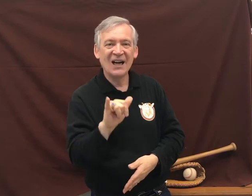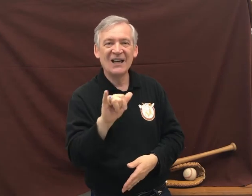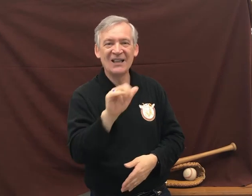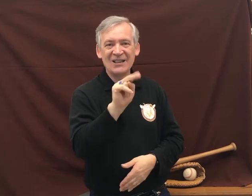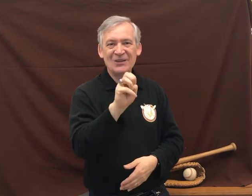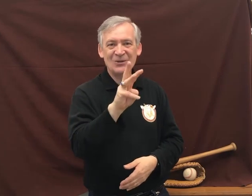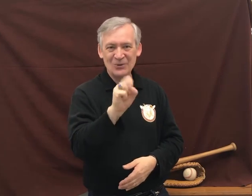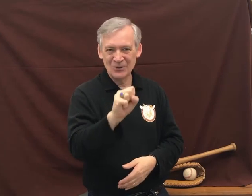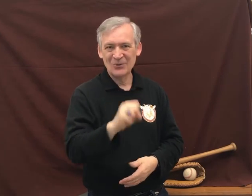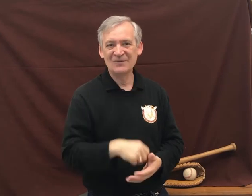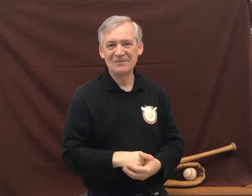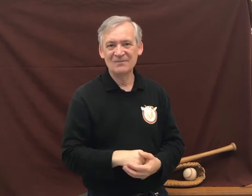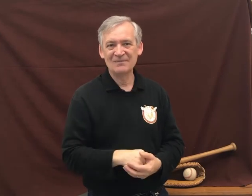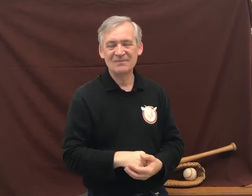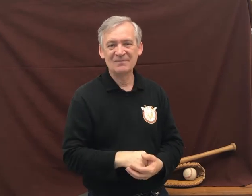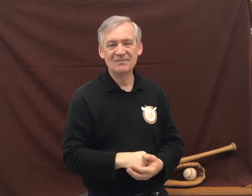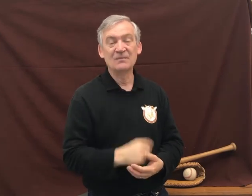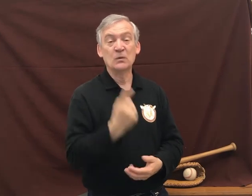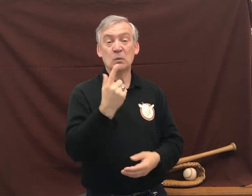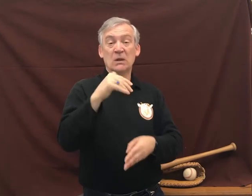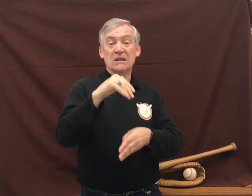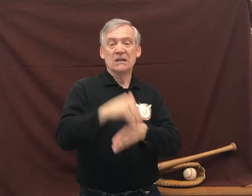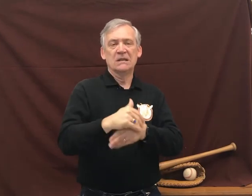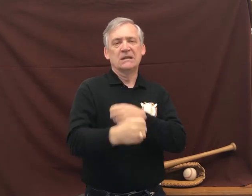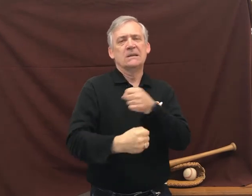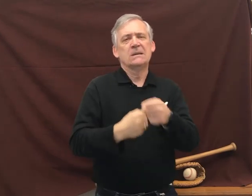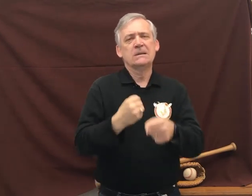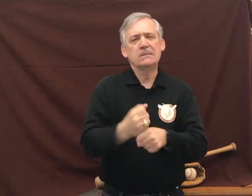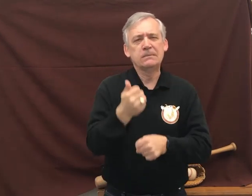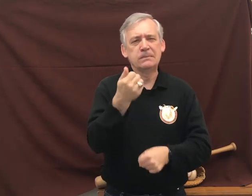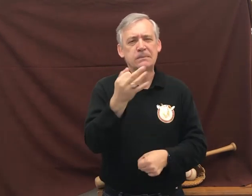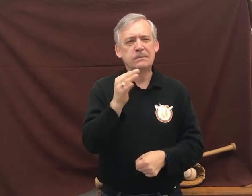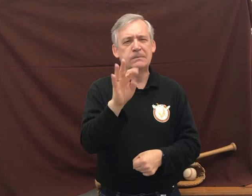One night in 1947, he brought home the paper,